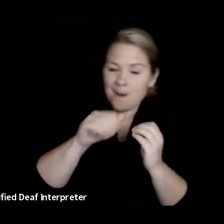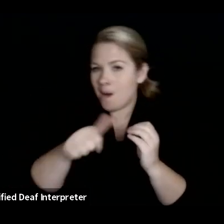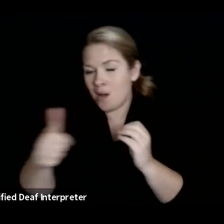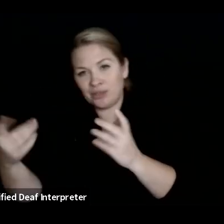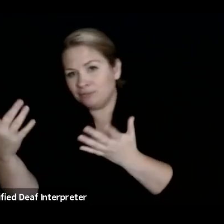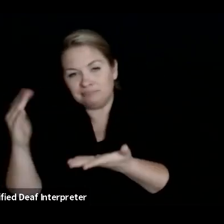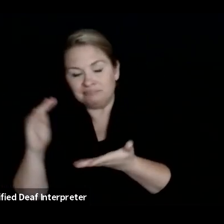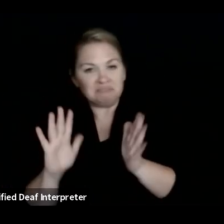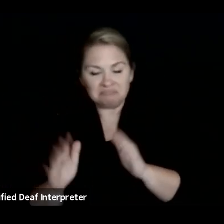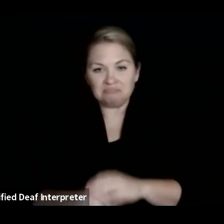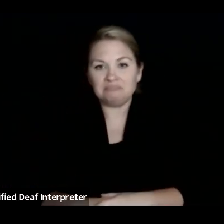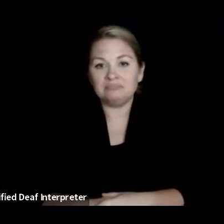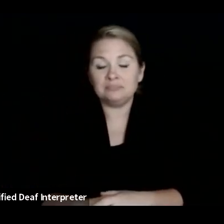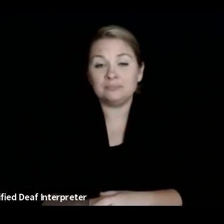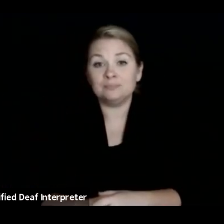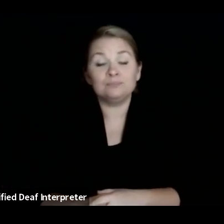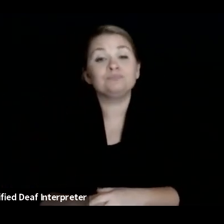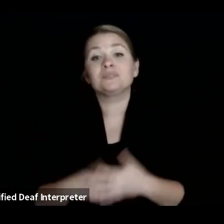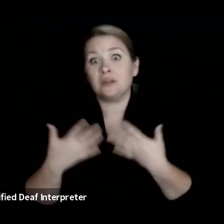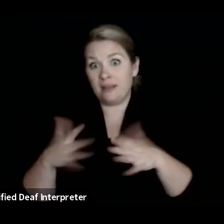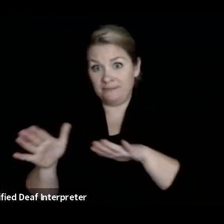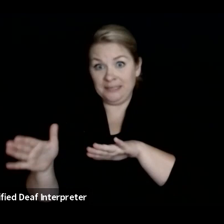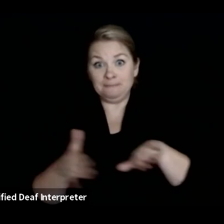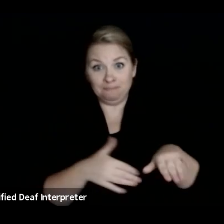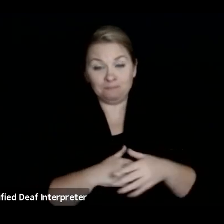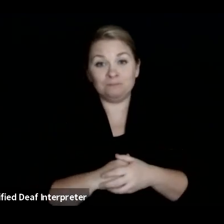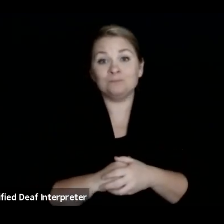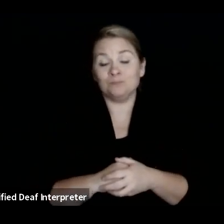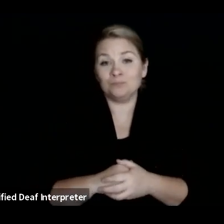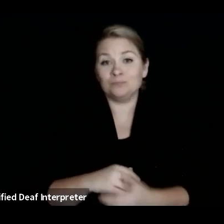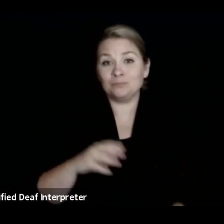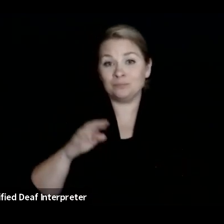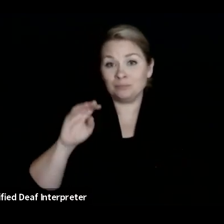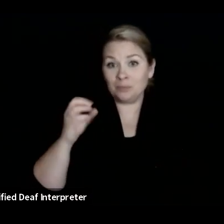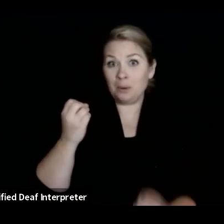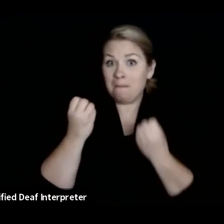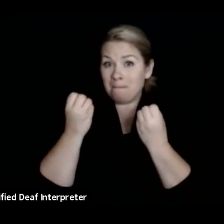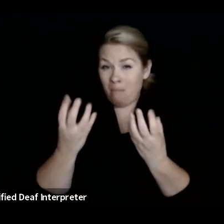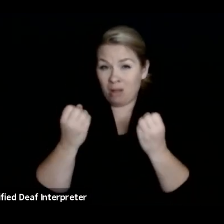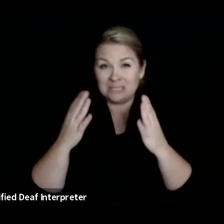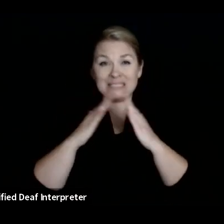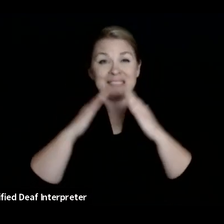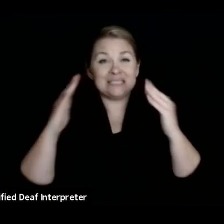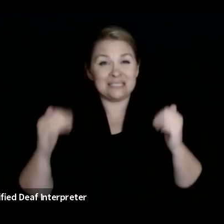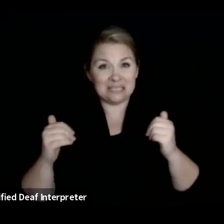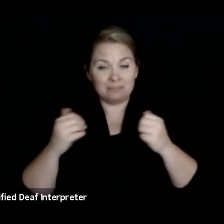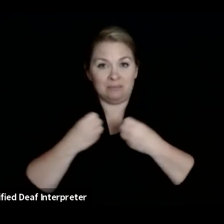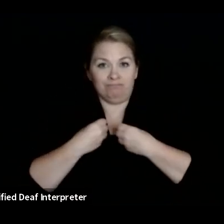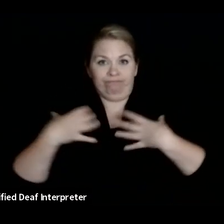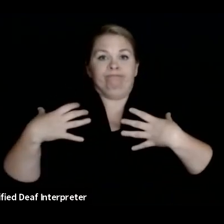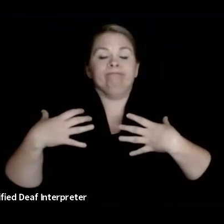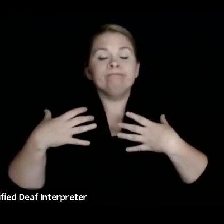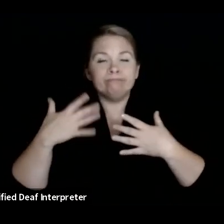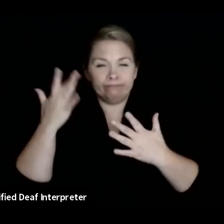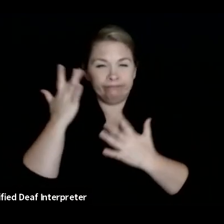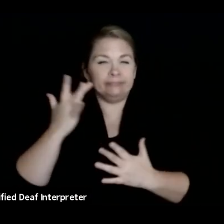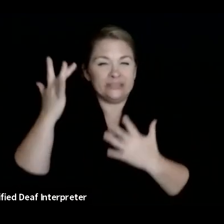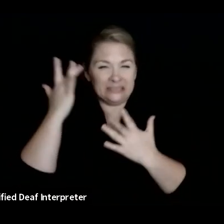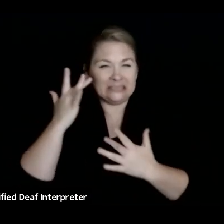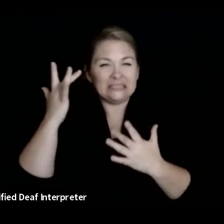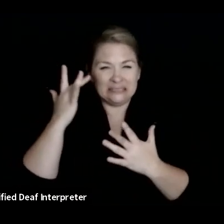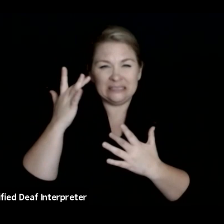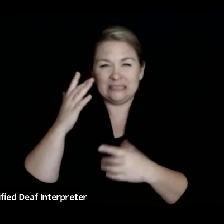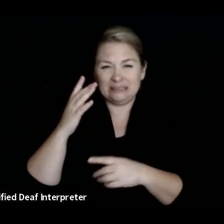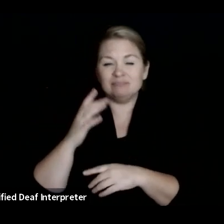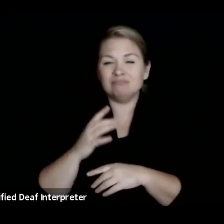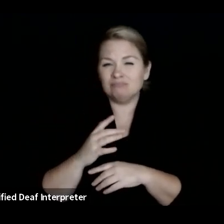children. We are at 15 cases thus far in Minnesota, and the Centers for Disease Control and Prevention is now